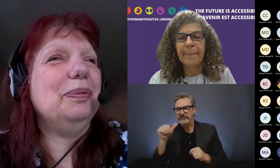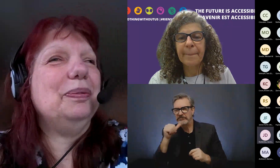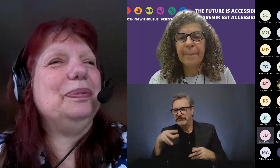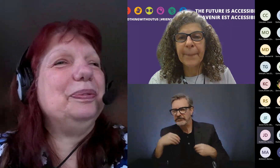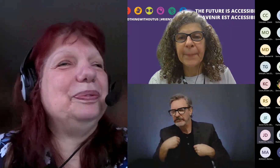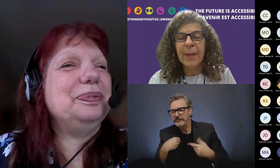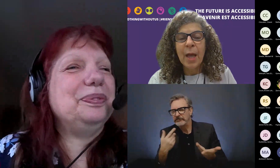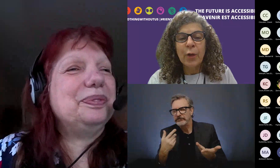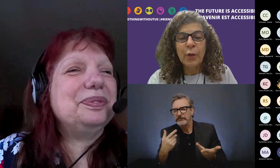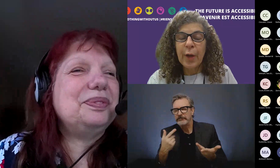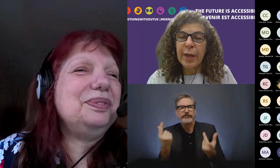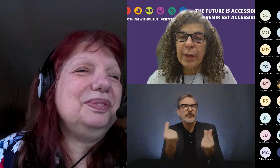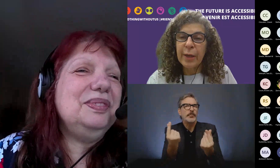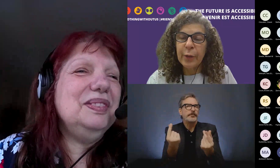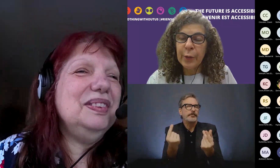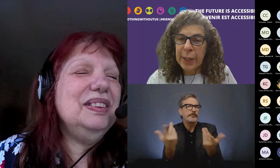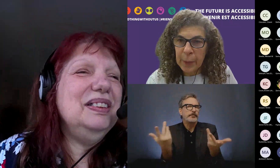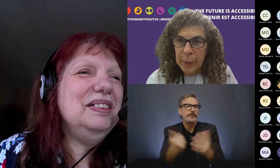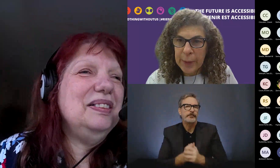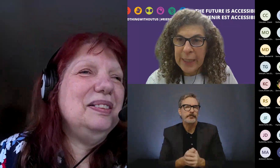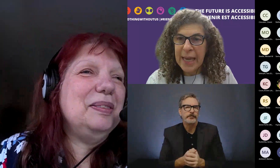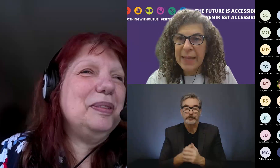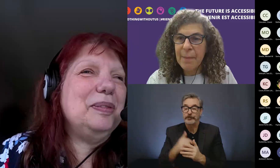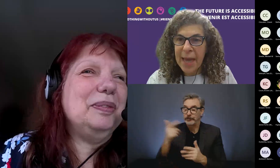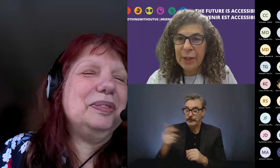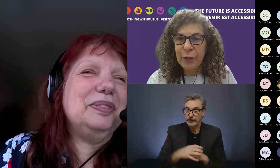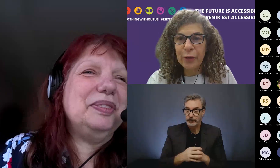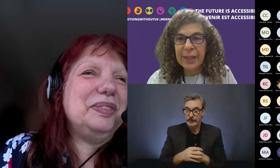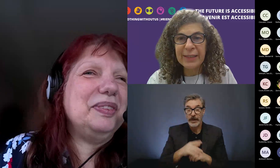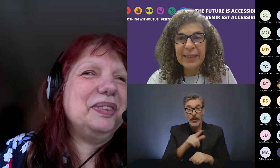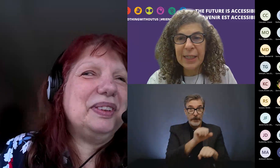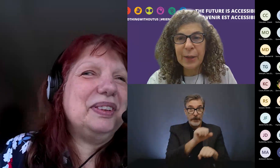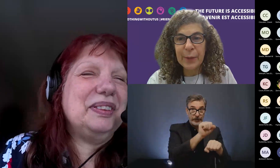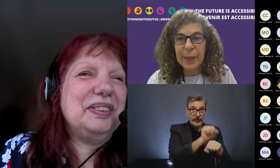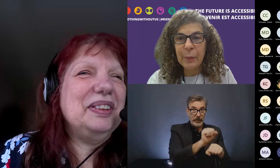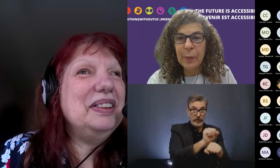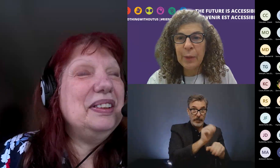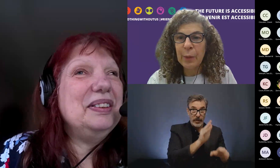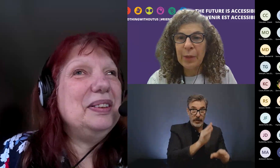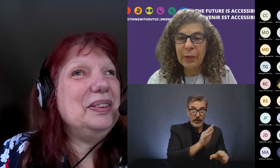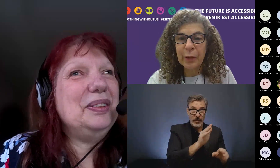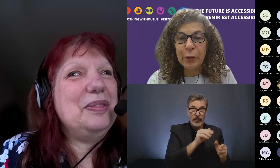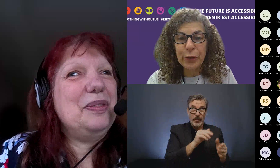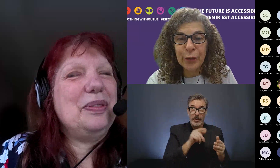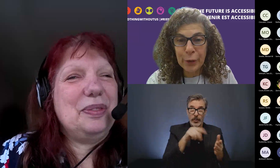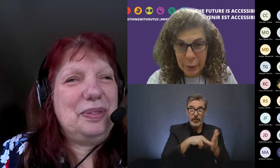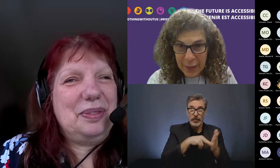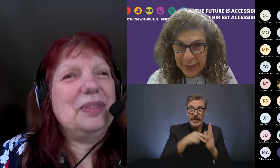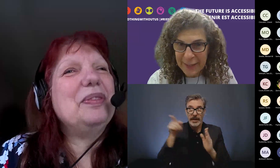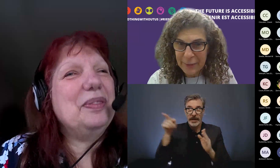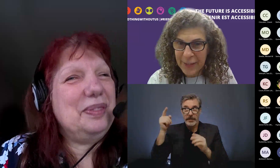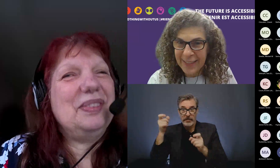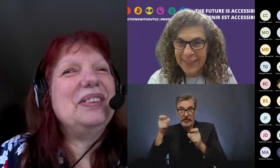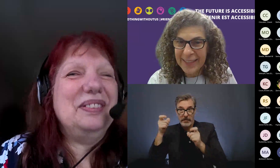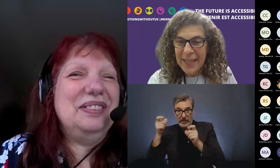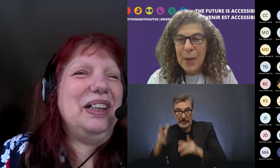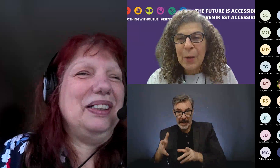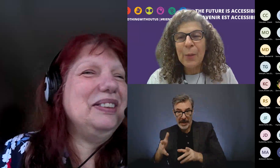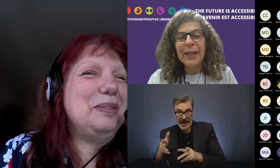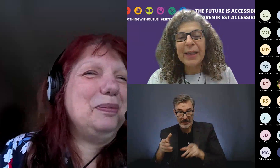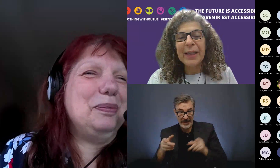do? So you're an employee and the manager doesn't agree with the solutions you've